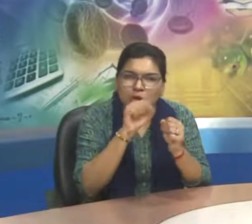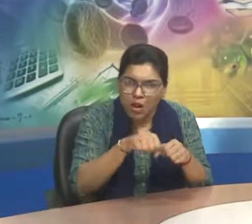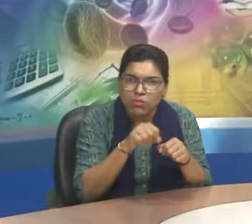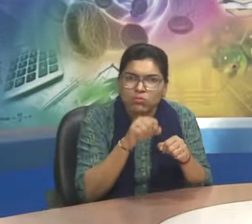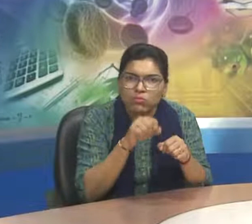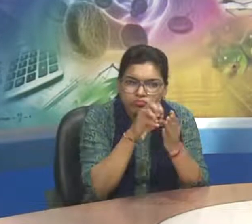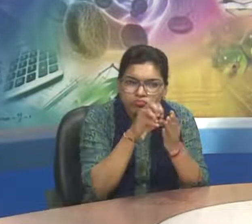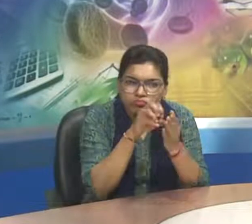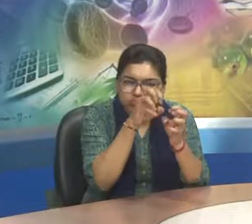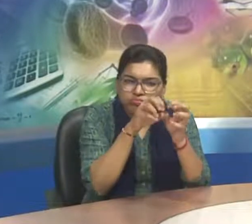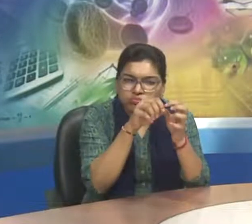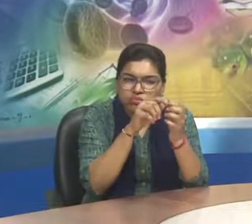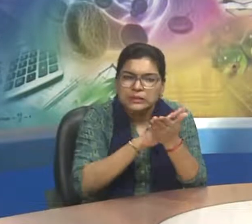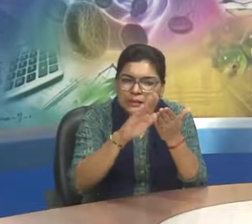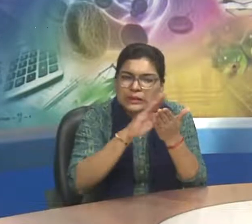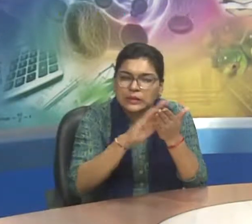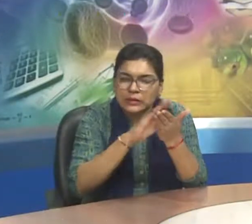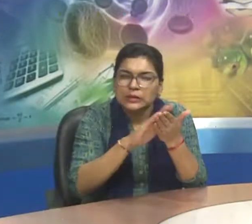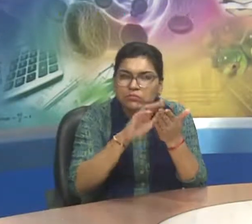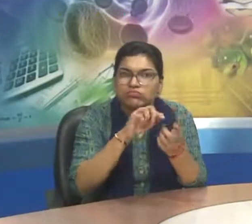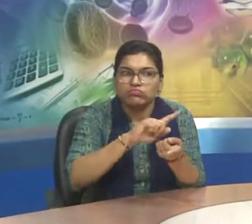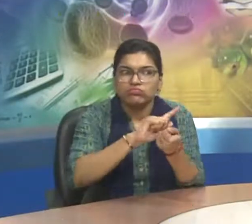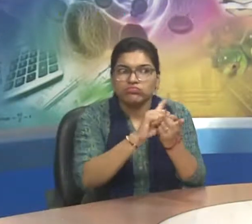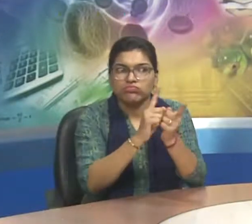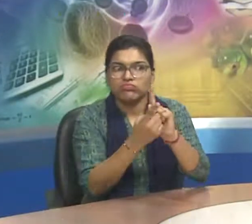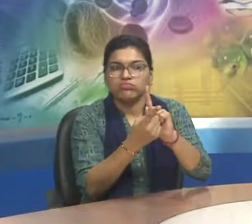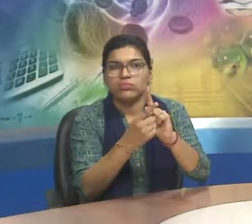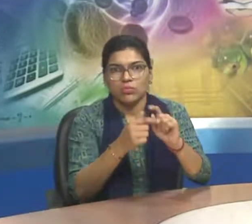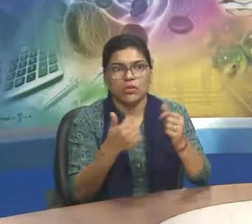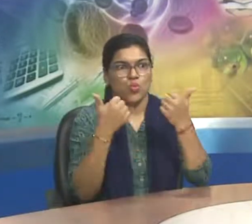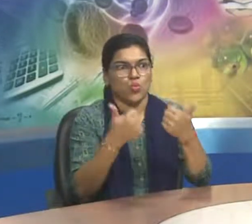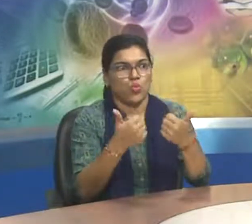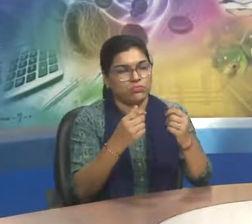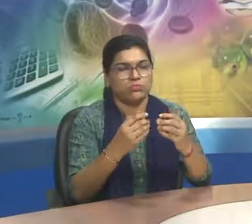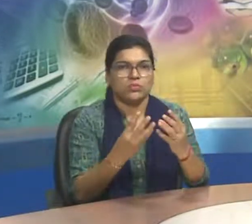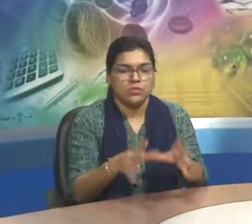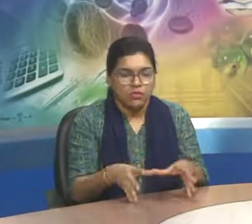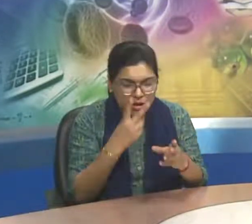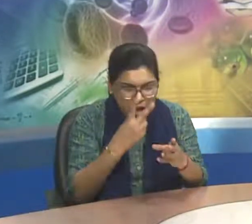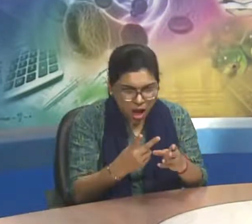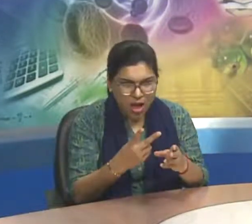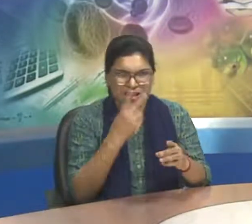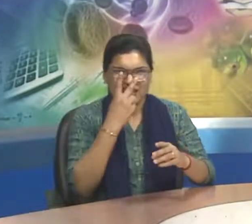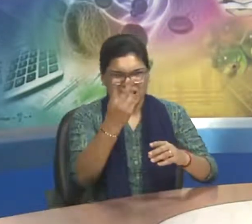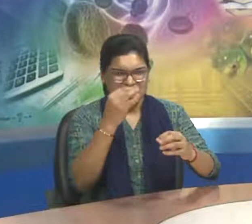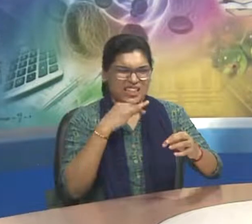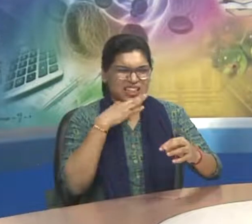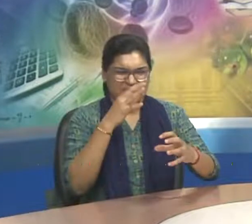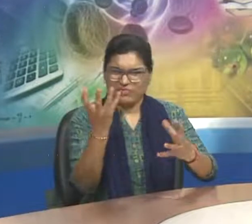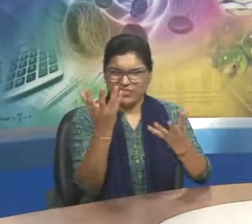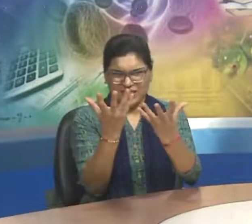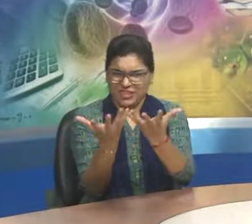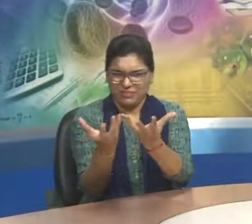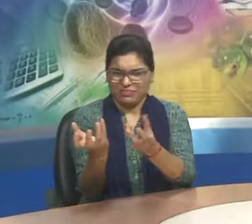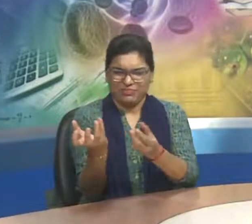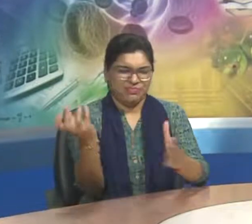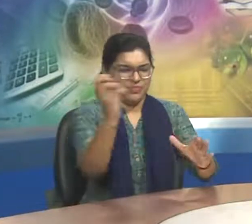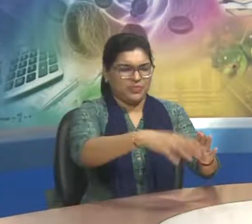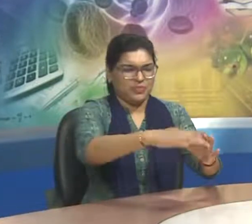animal and start eating that, and slowly we see that the waste